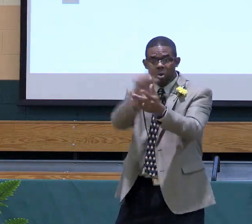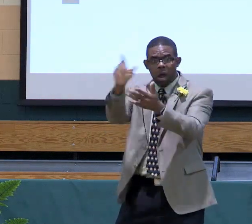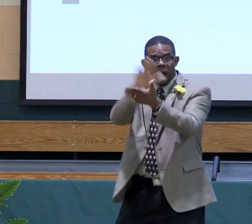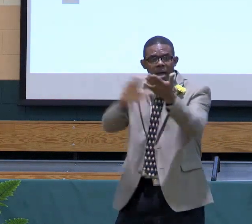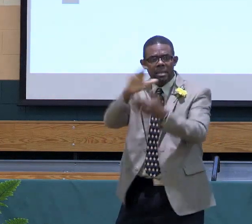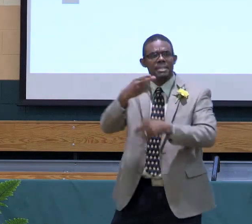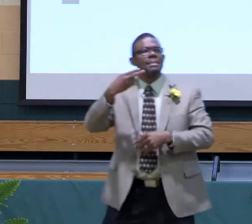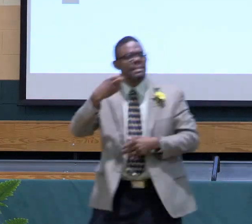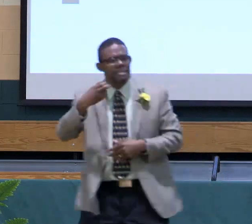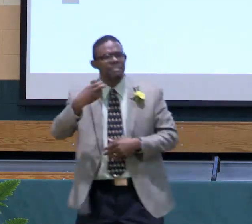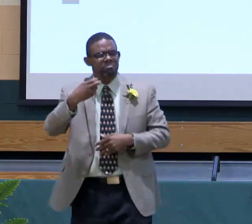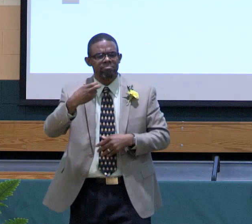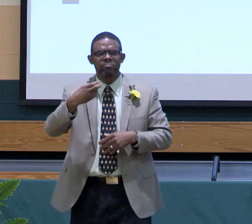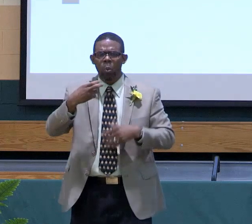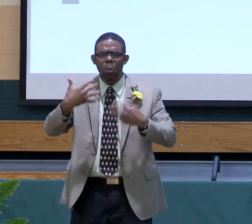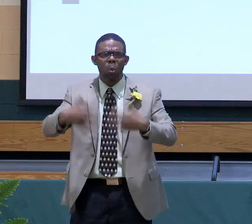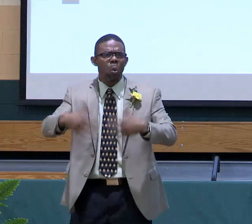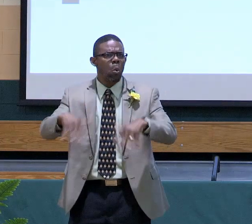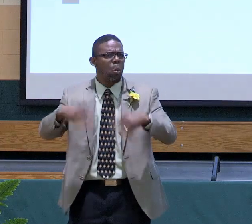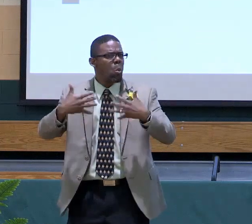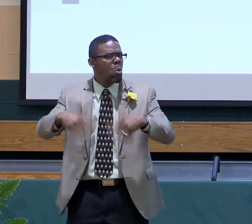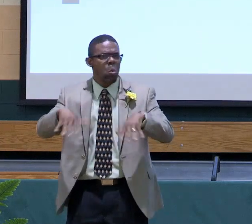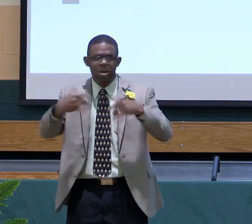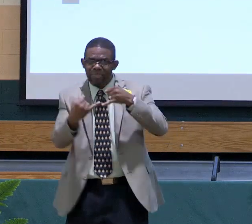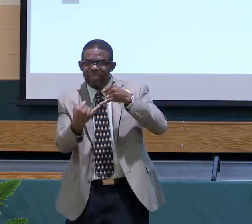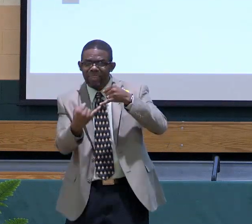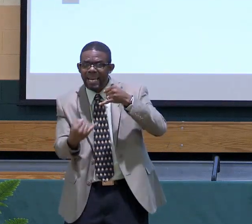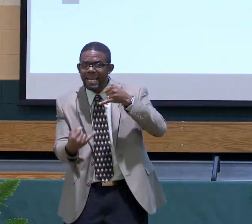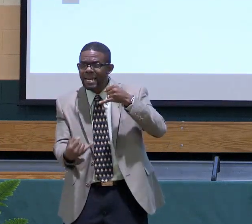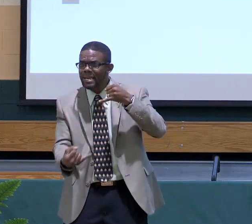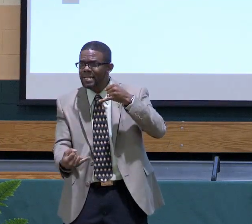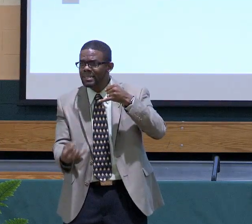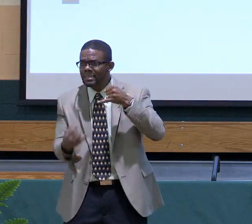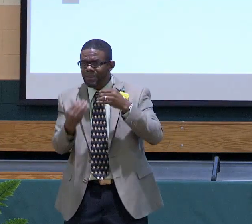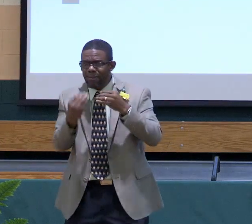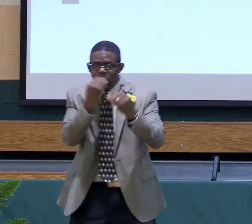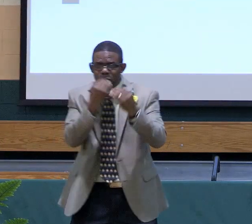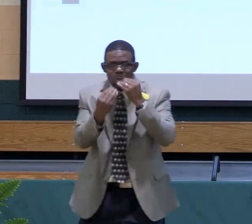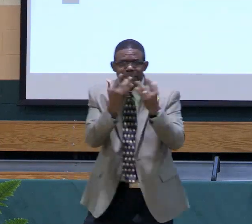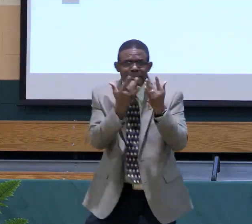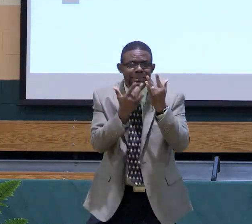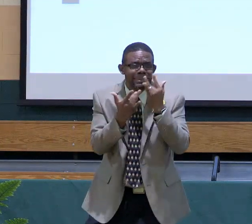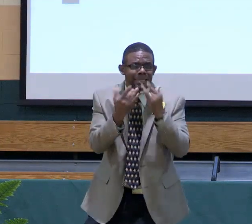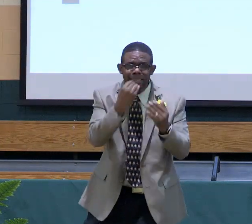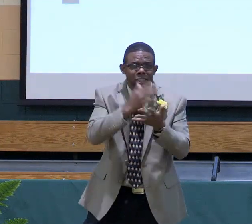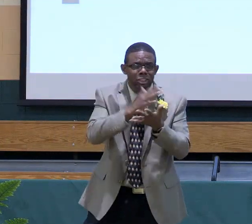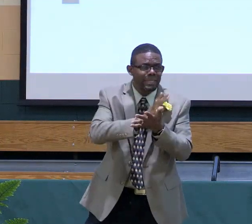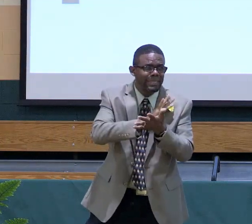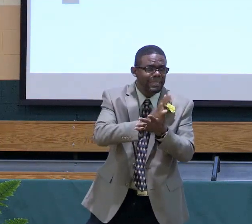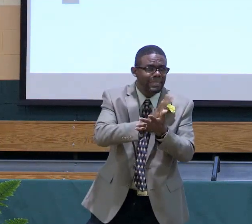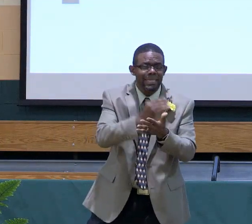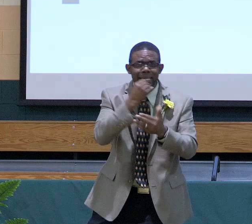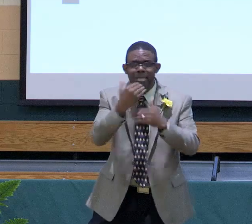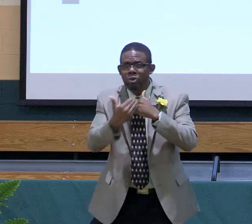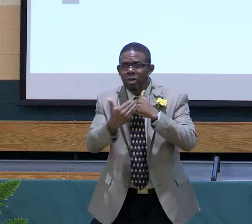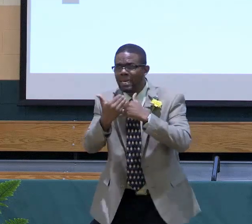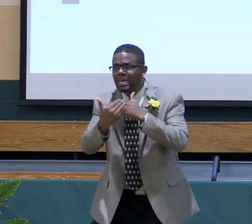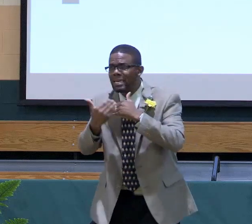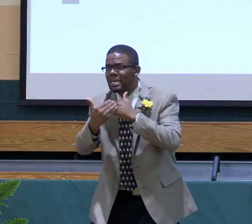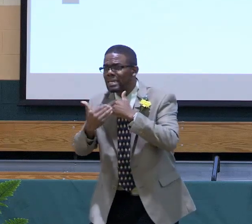reach. You keep on going. You want to graduate, don't you?" And he said, "Yes." And he, now, back in this time, remember, they were very poor. He ate cheese